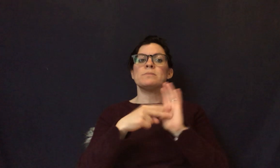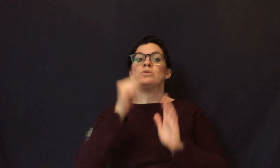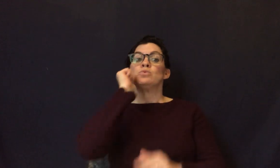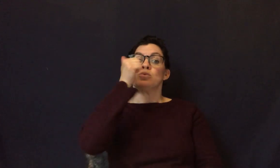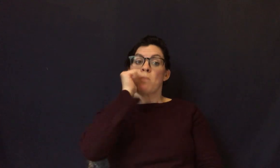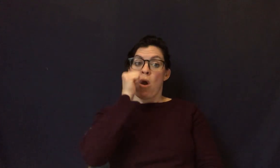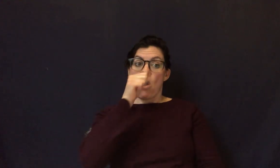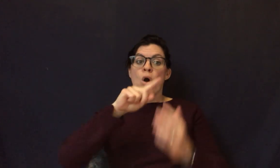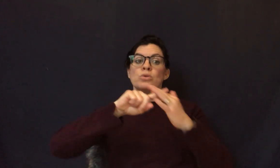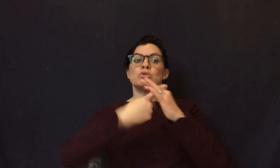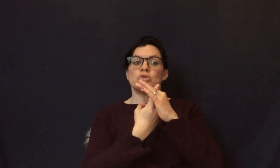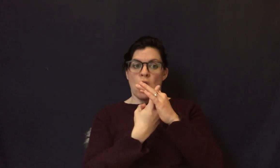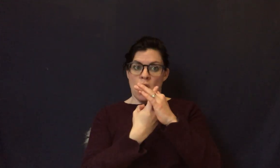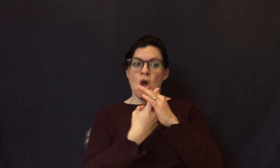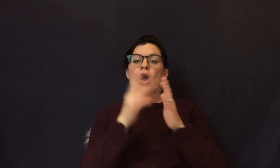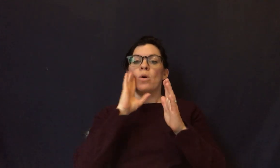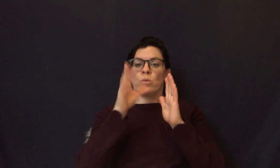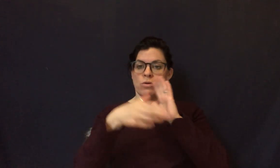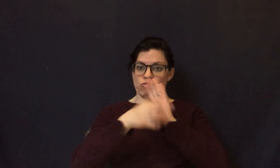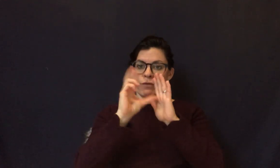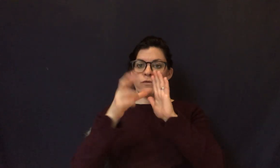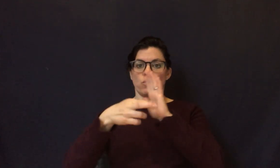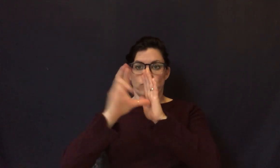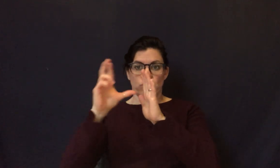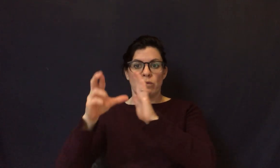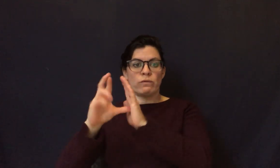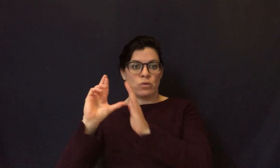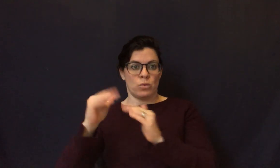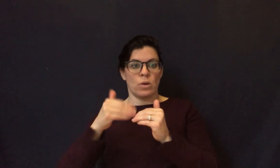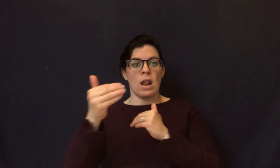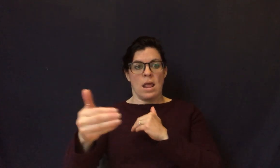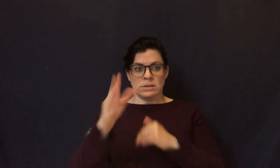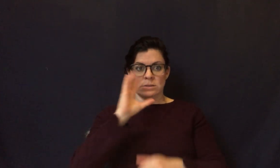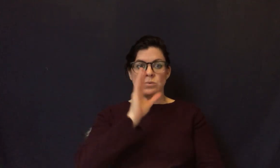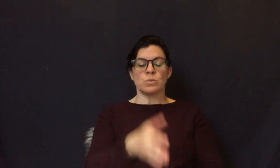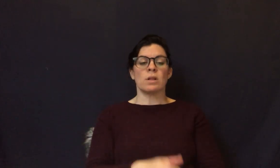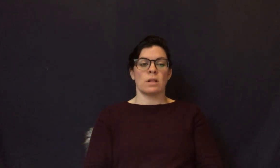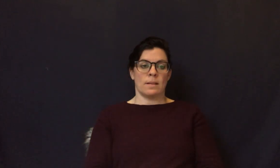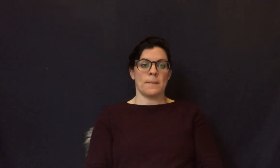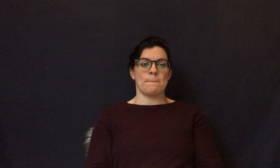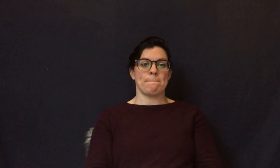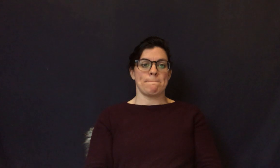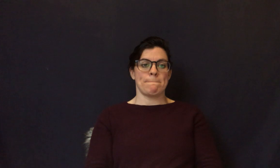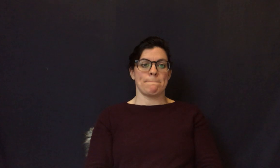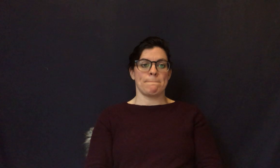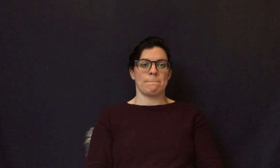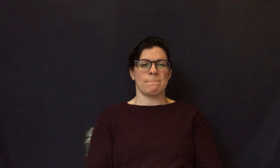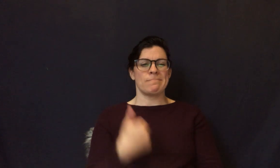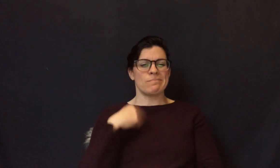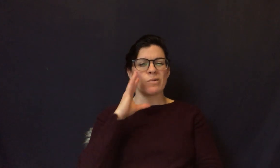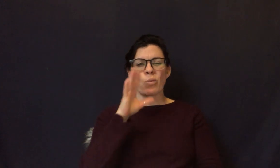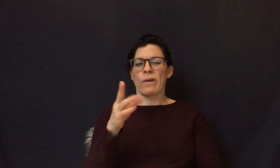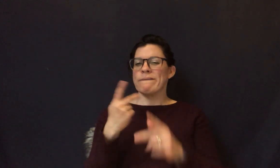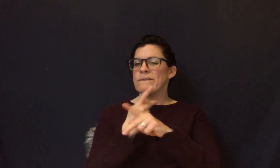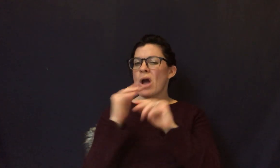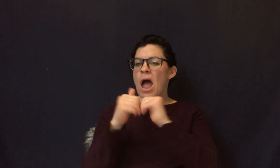I can get the PSD guys on board with us. I don't know. Maybe that would be a good thing. Okay. Any questions